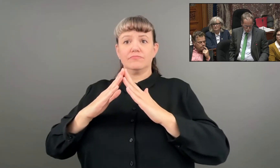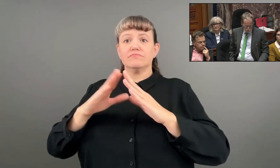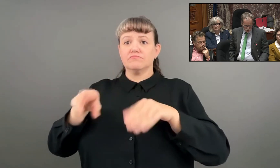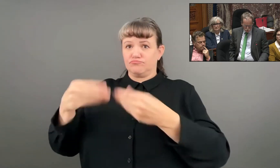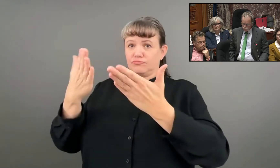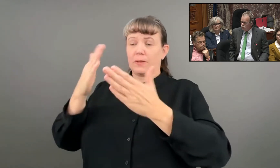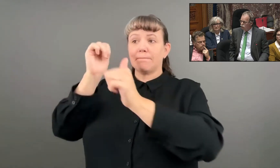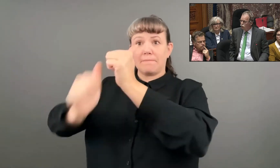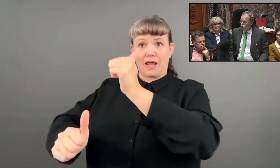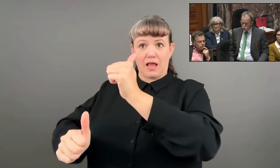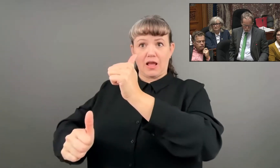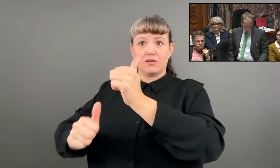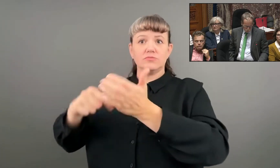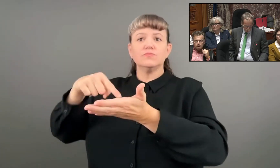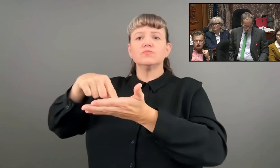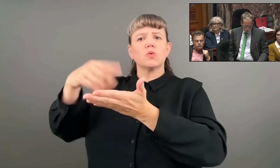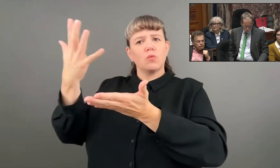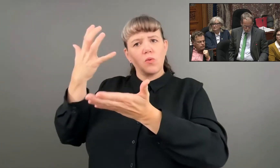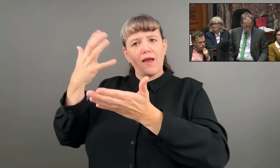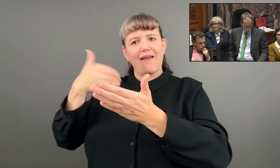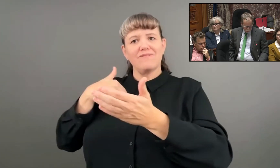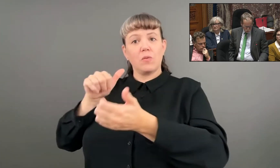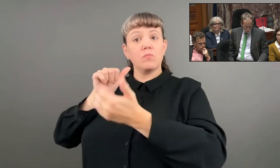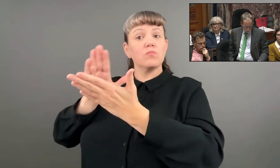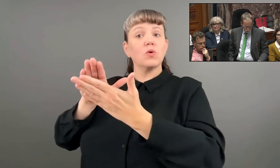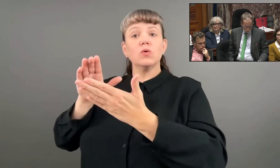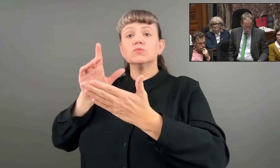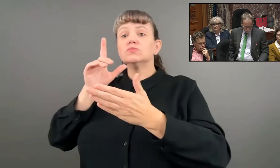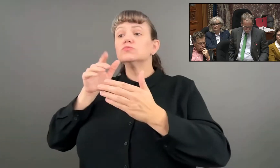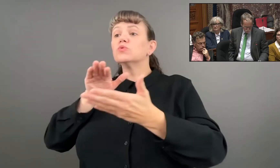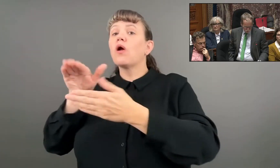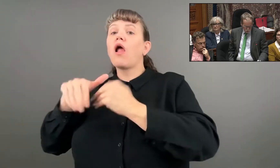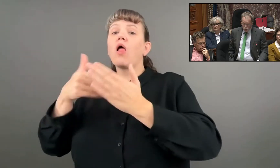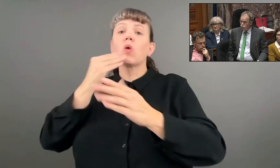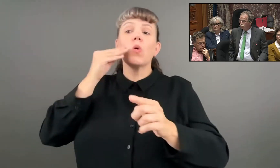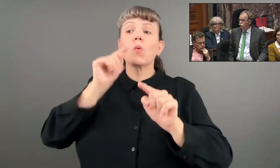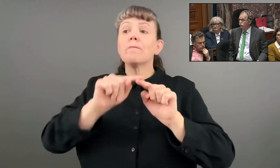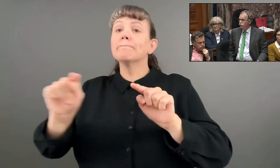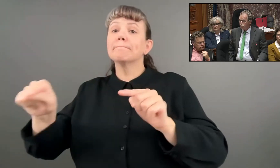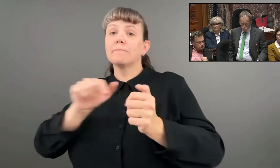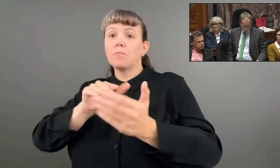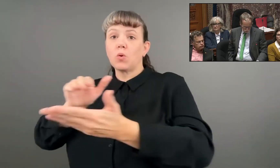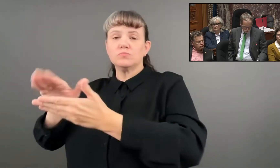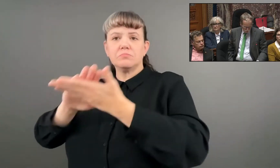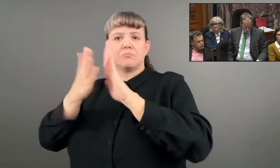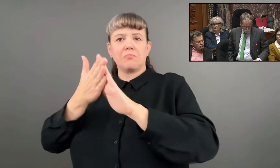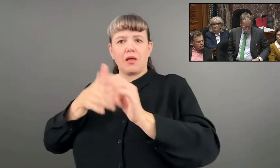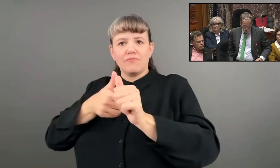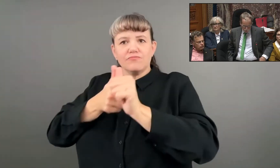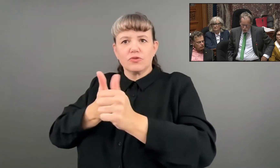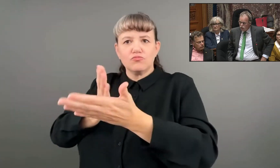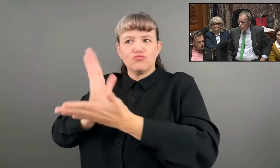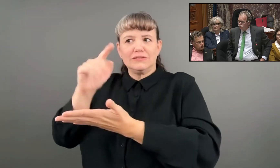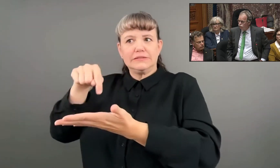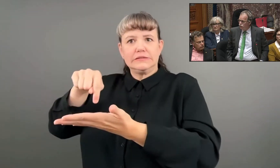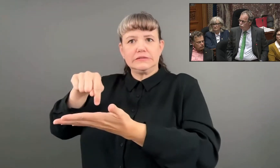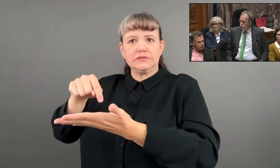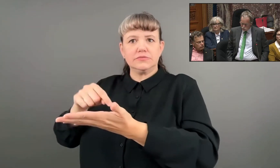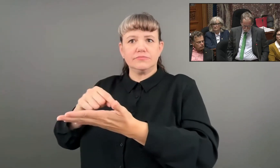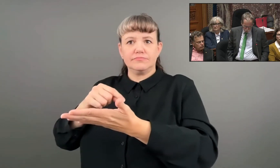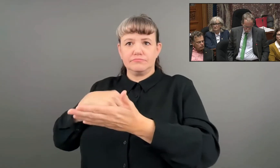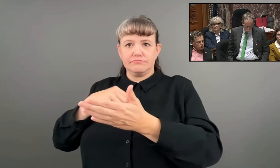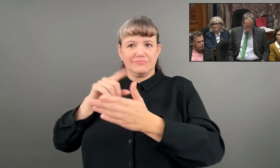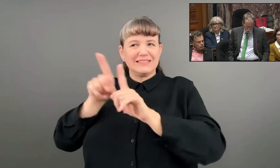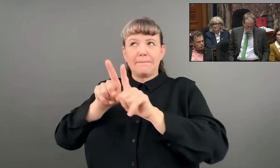housing, something already recognized at the federal level. New data shows nearly half of